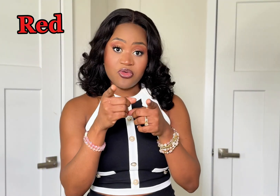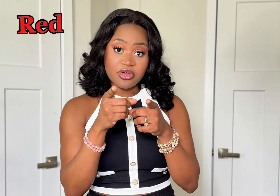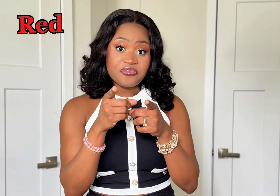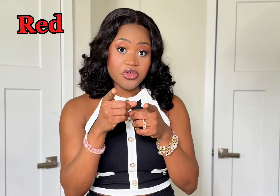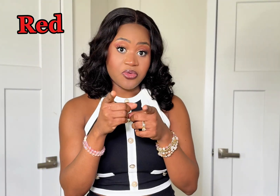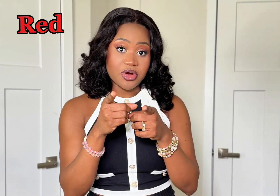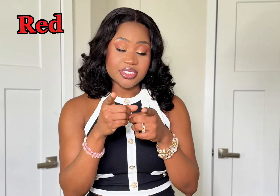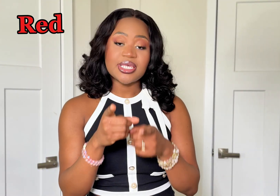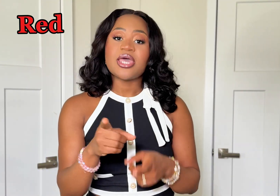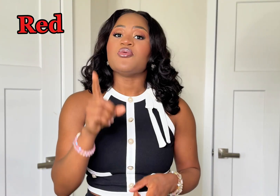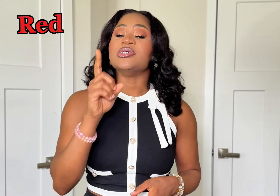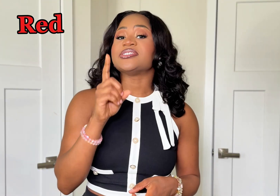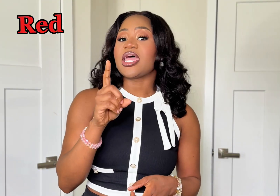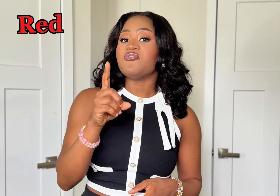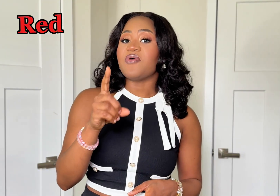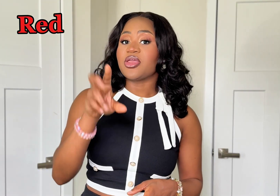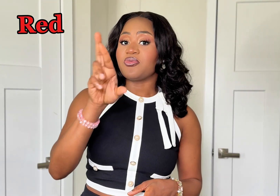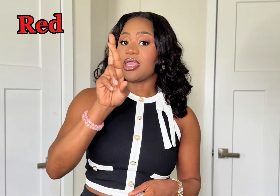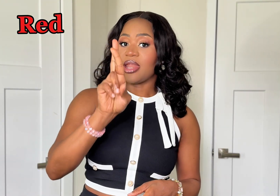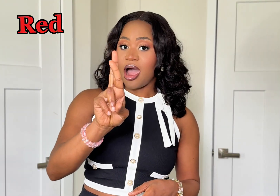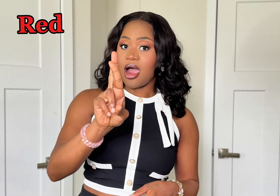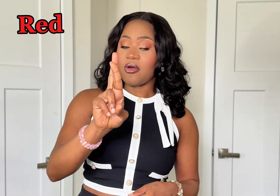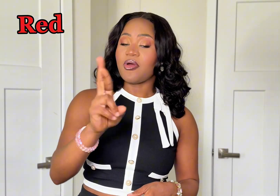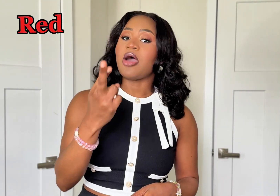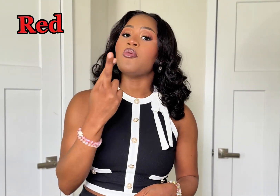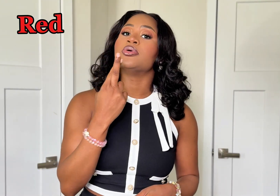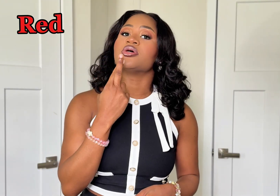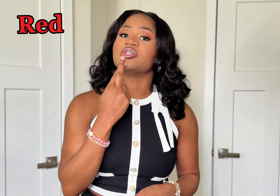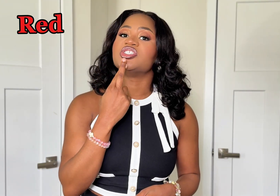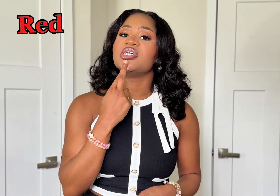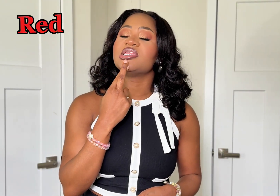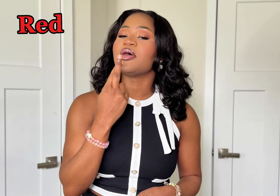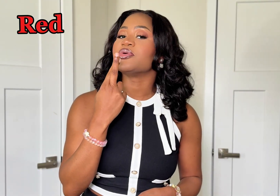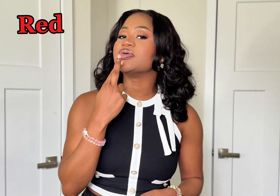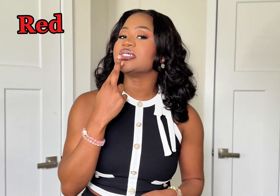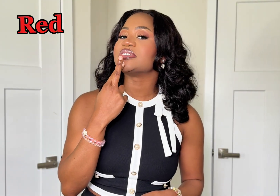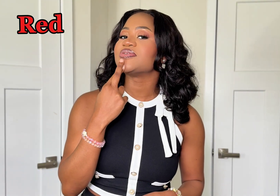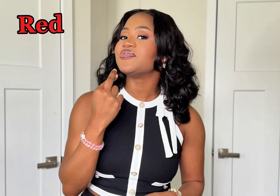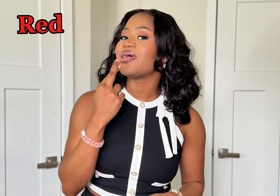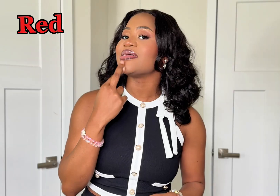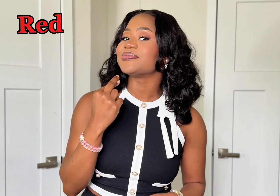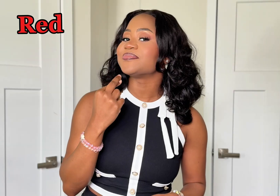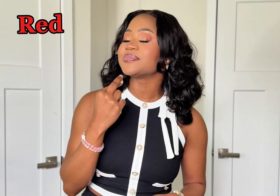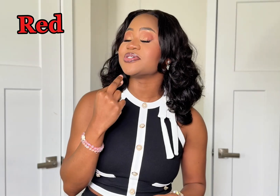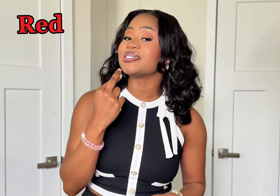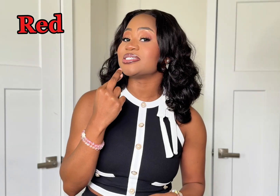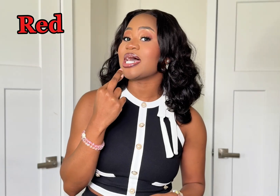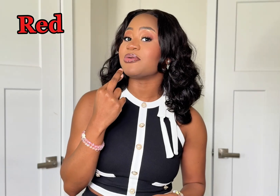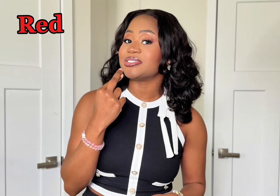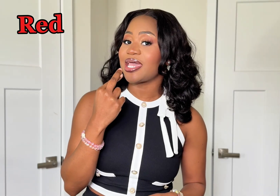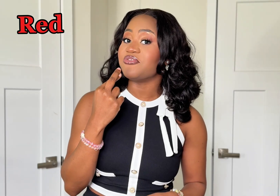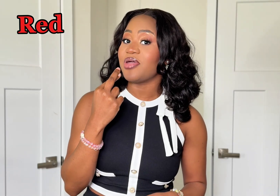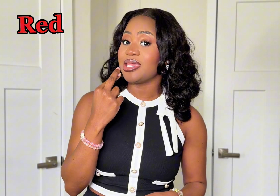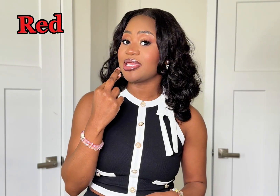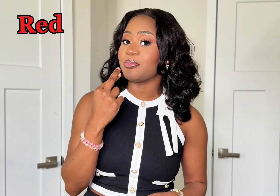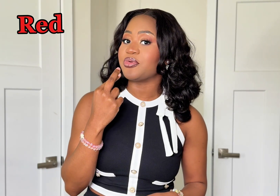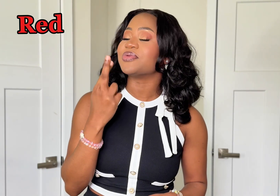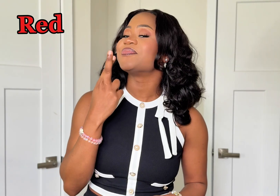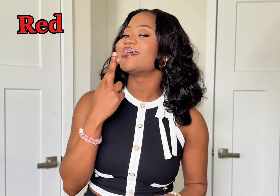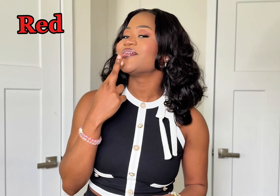Cameroon viewers, we sign red with an R, and we put on the chin, and we do this. Red. So this is how we sign red in Cameroon.